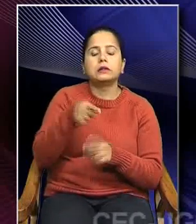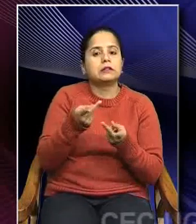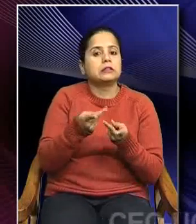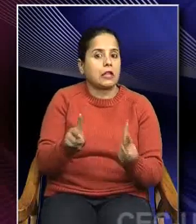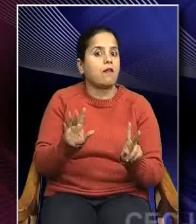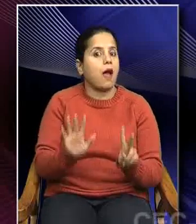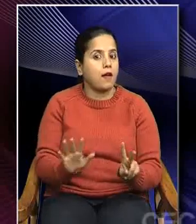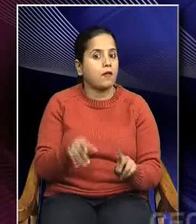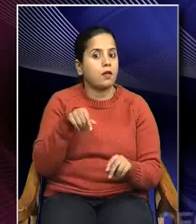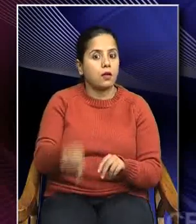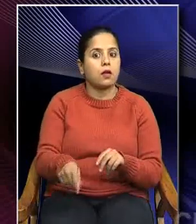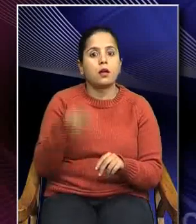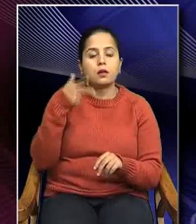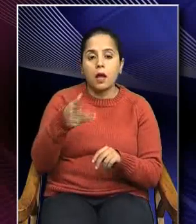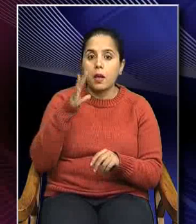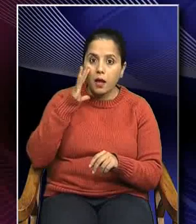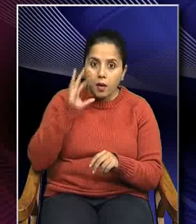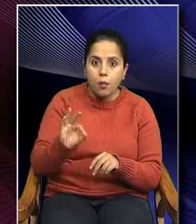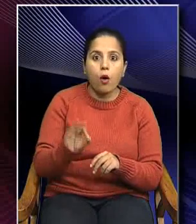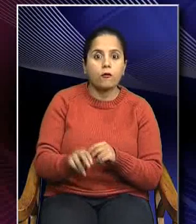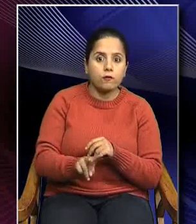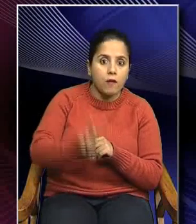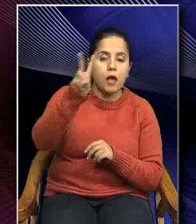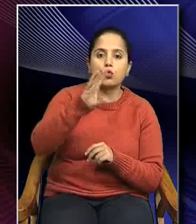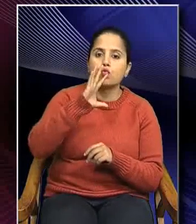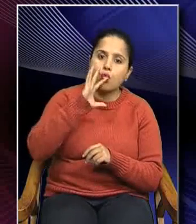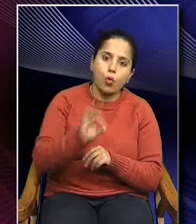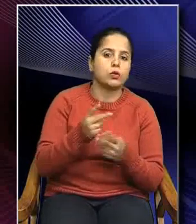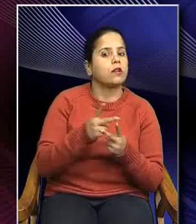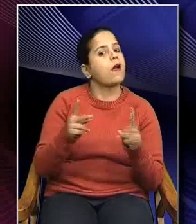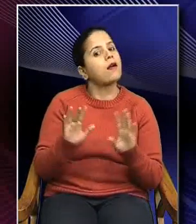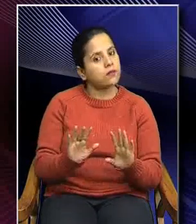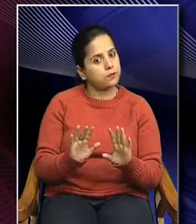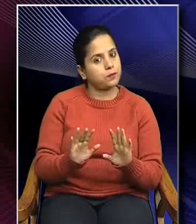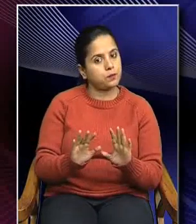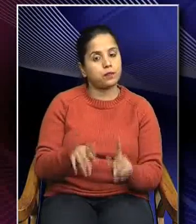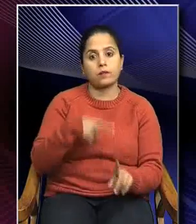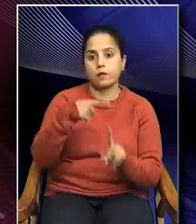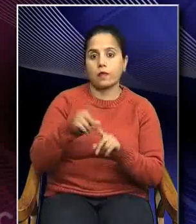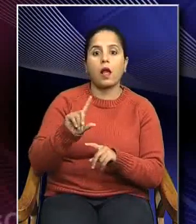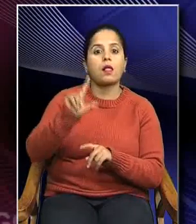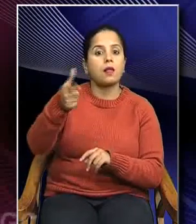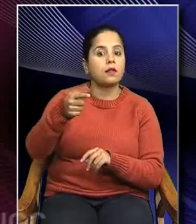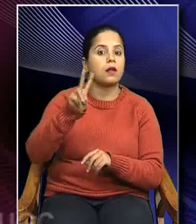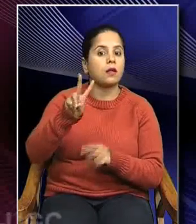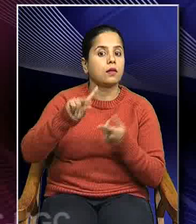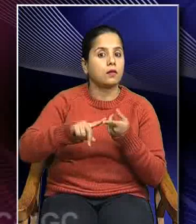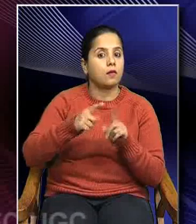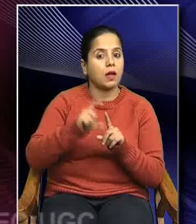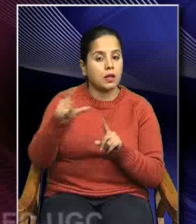it appears pristine, it appears original, right? And the later Vedic texts